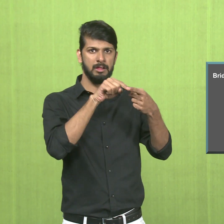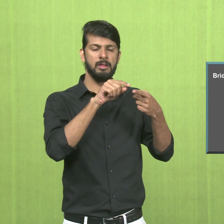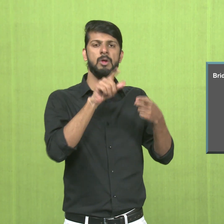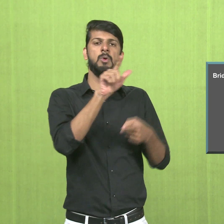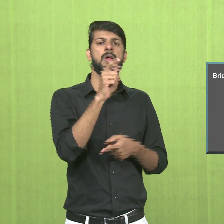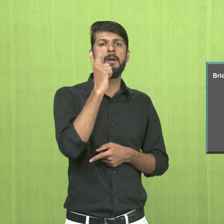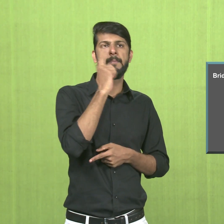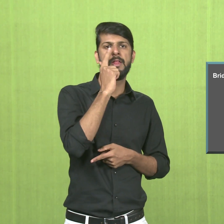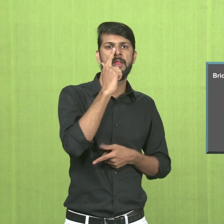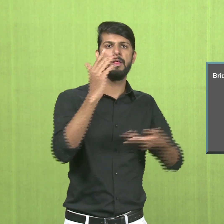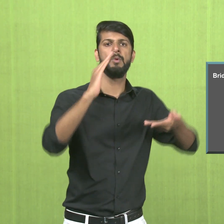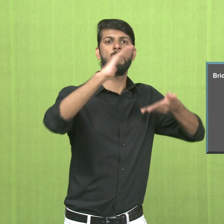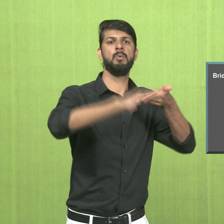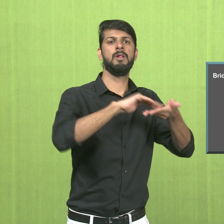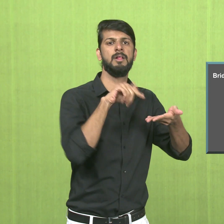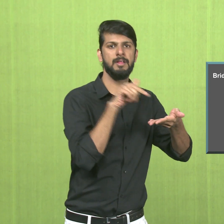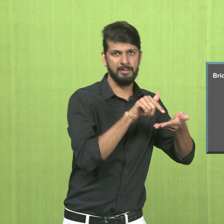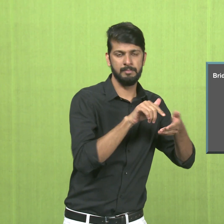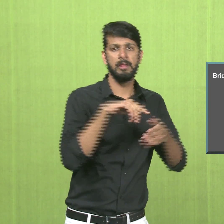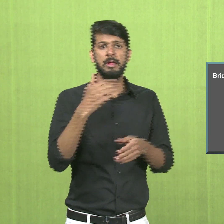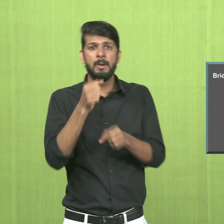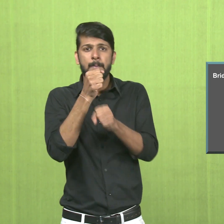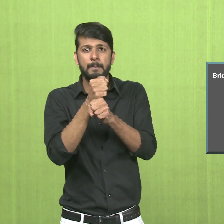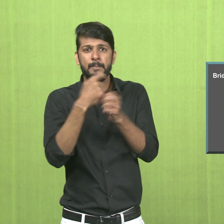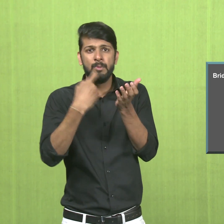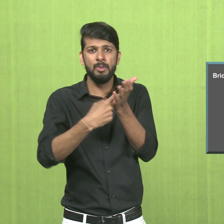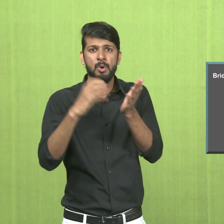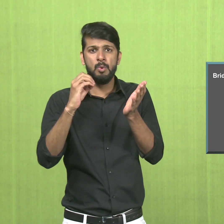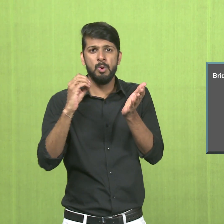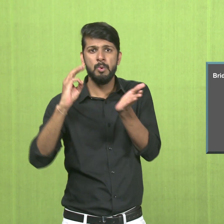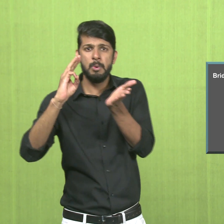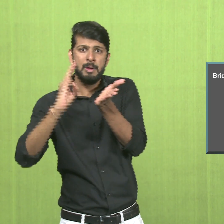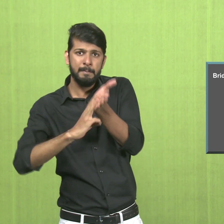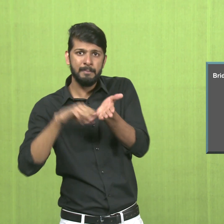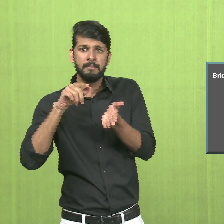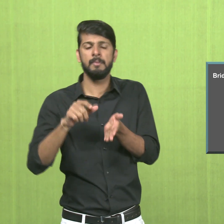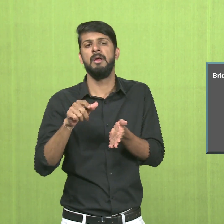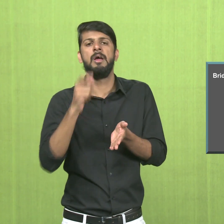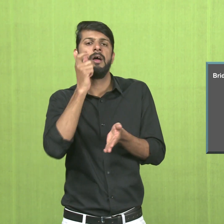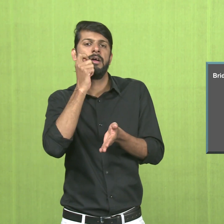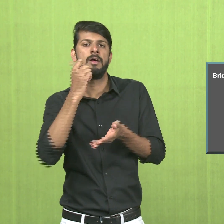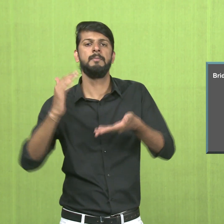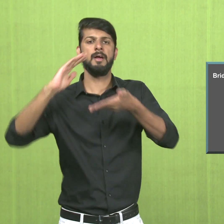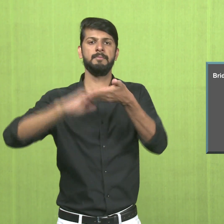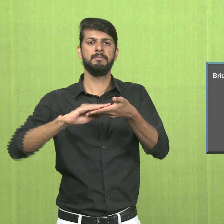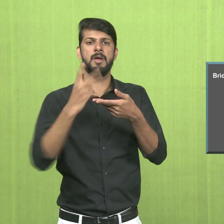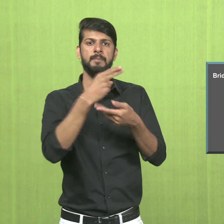Bride and groom. Bride is the female who is about to be married, and groom is the